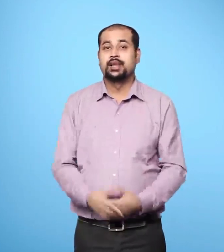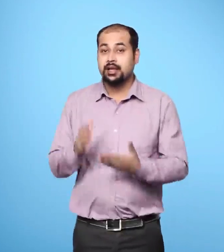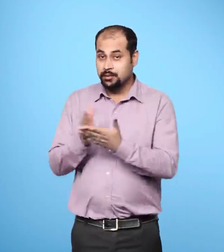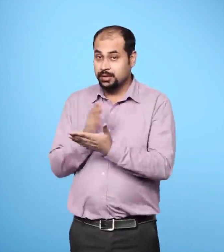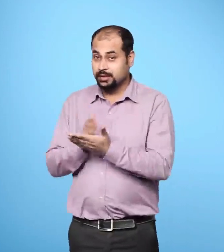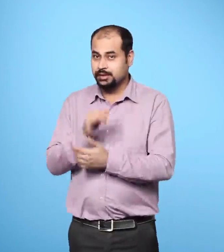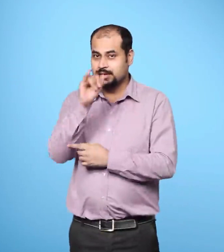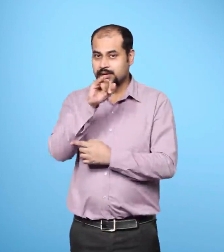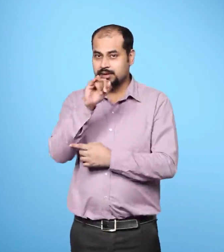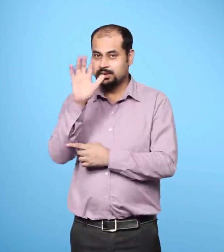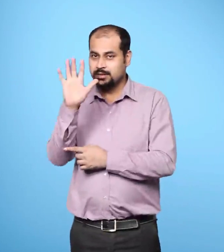Page number 65.